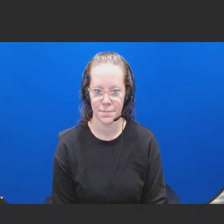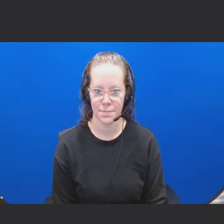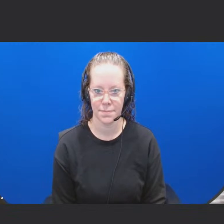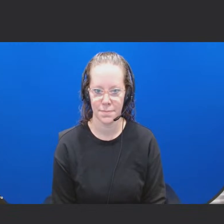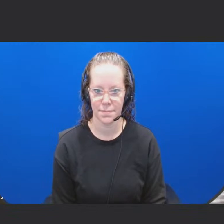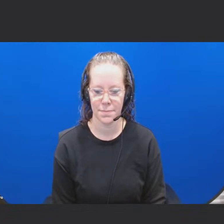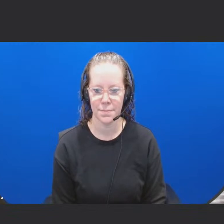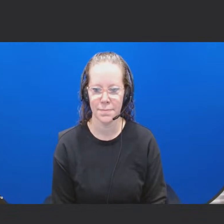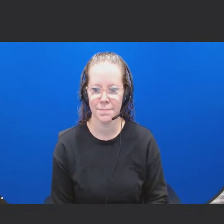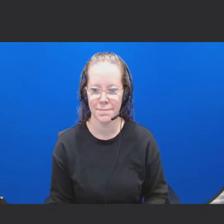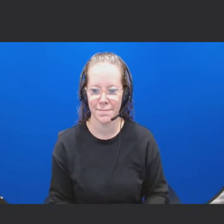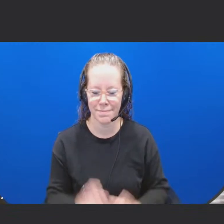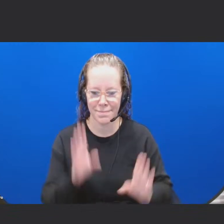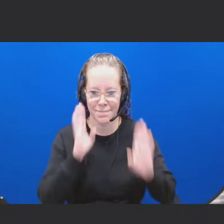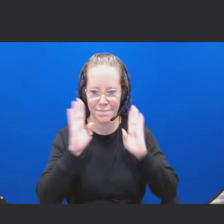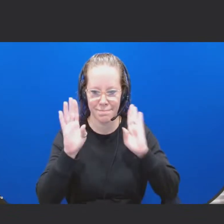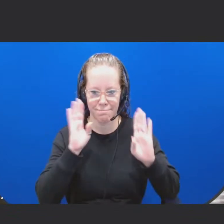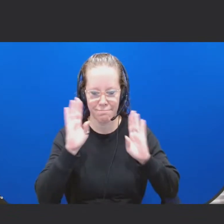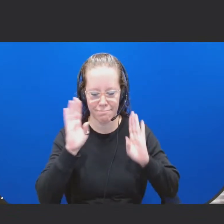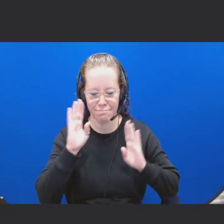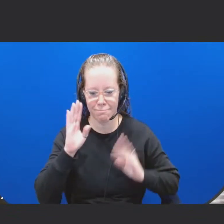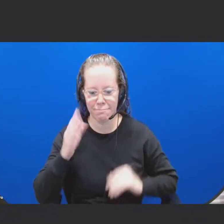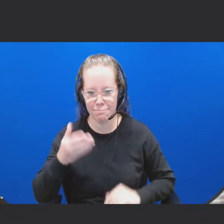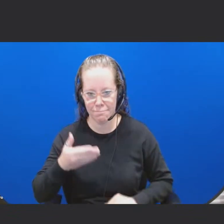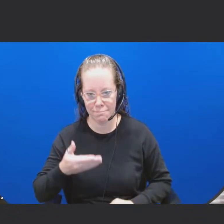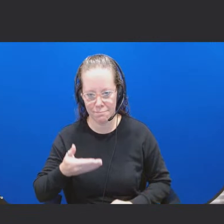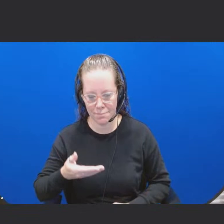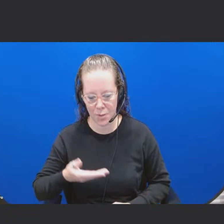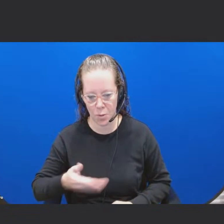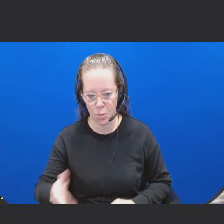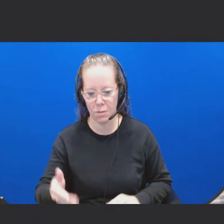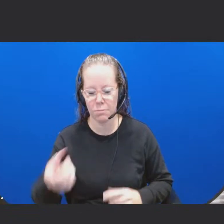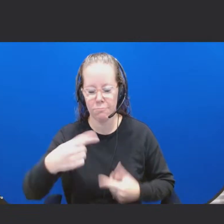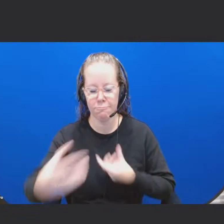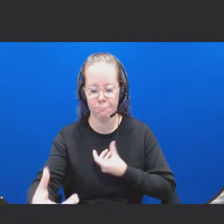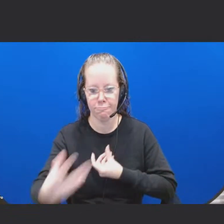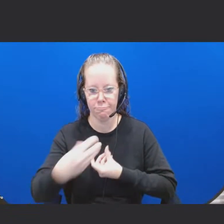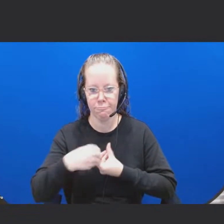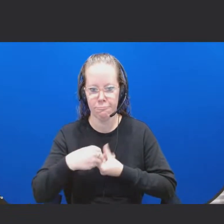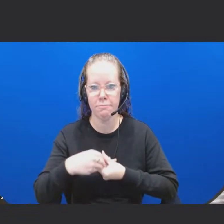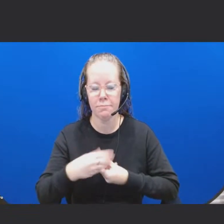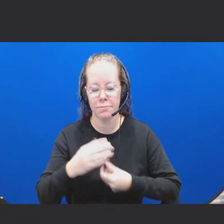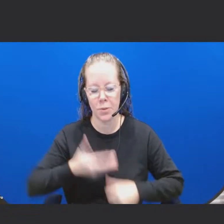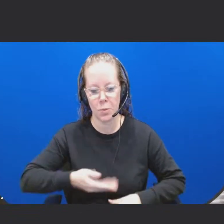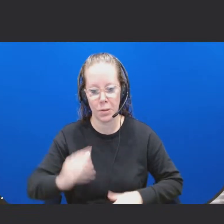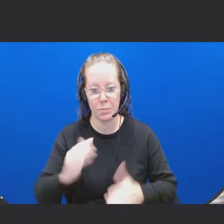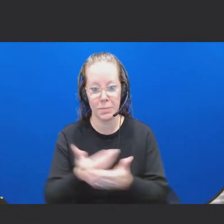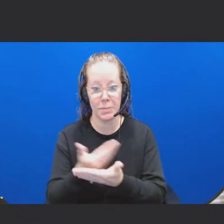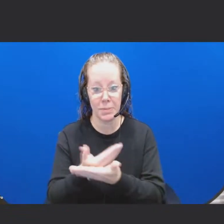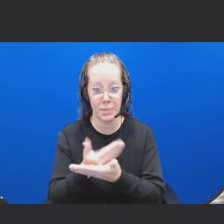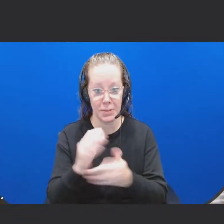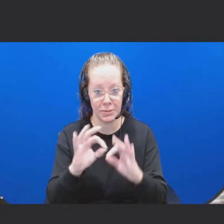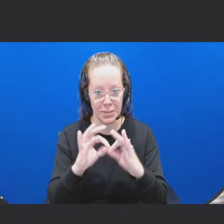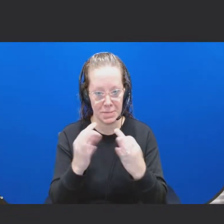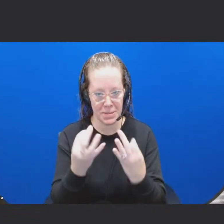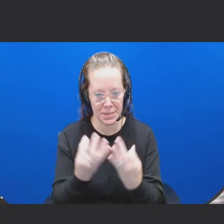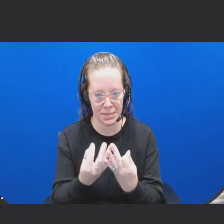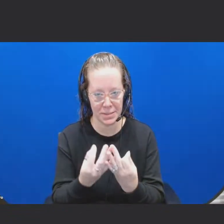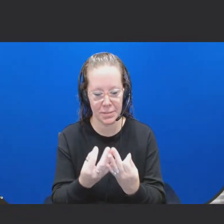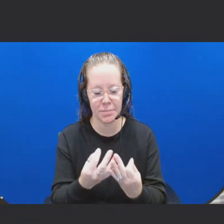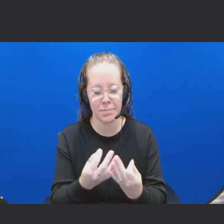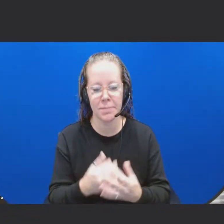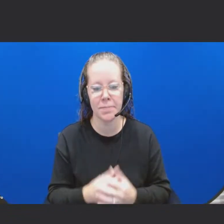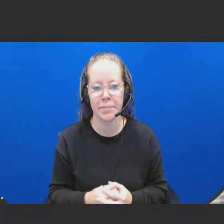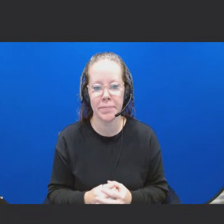welcome everyone, and a special welcome to all of our new families. I'm going to spend a little bit of time